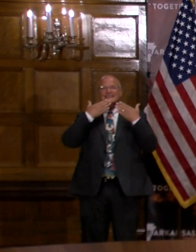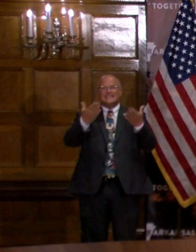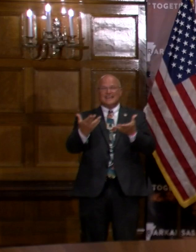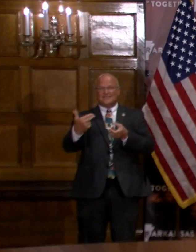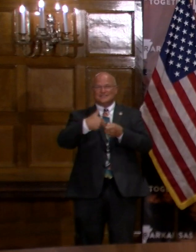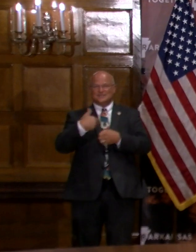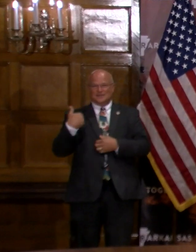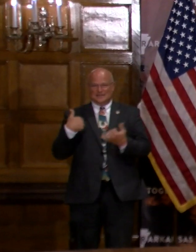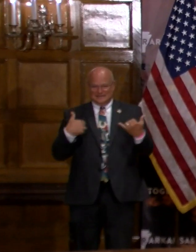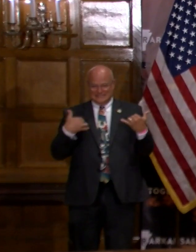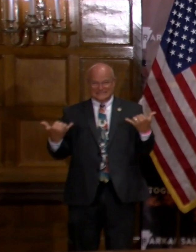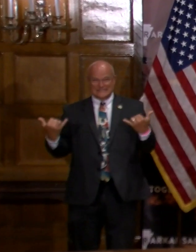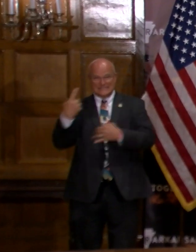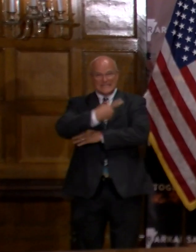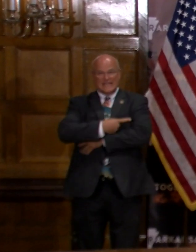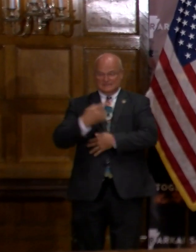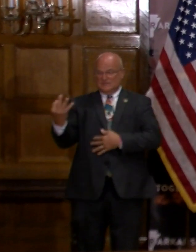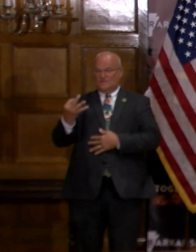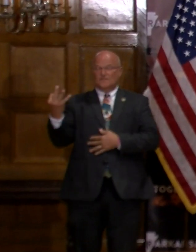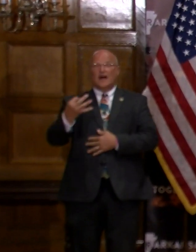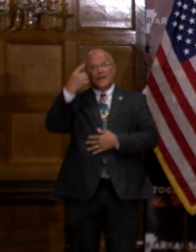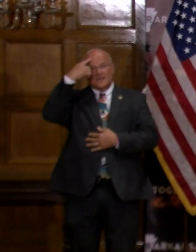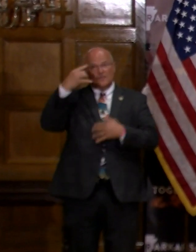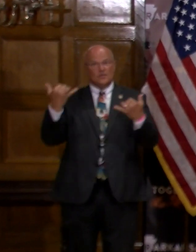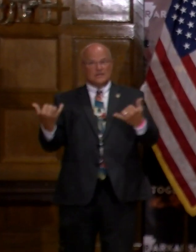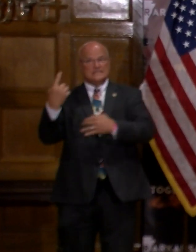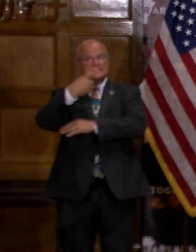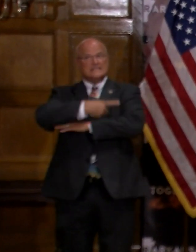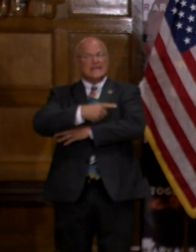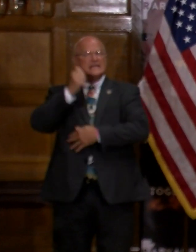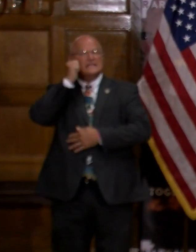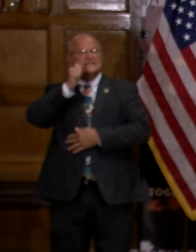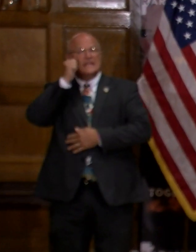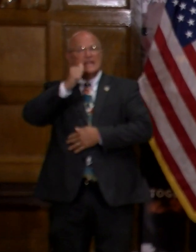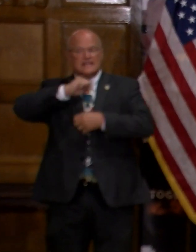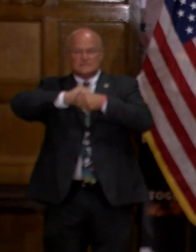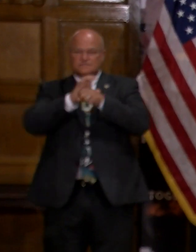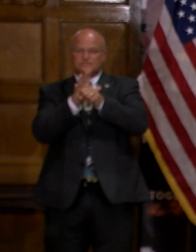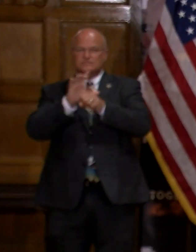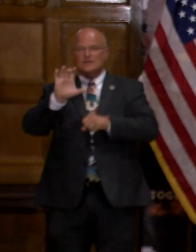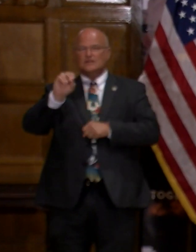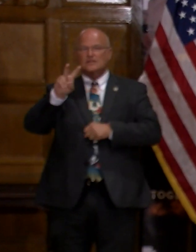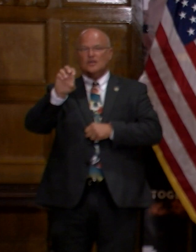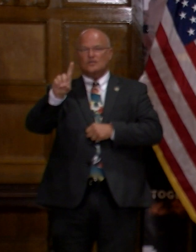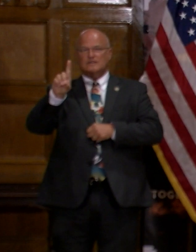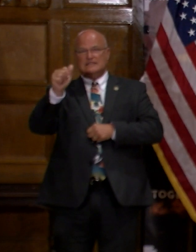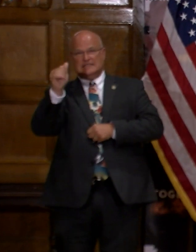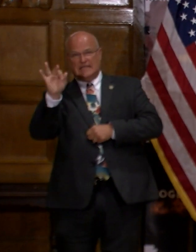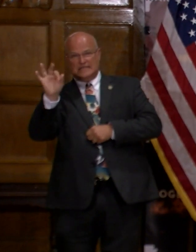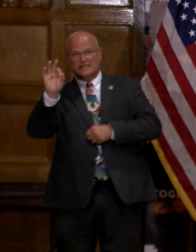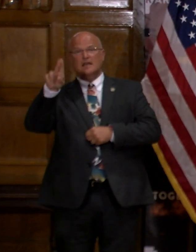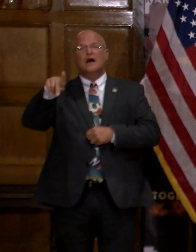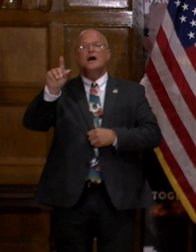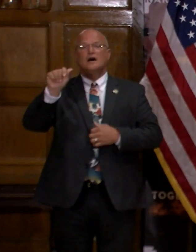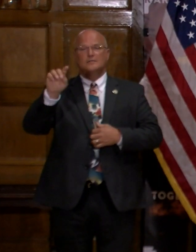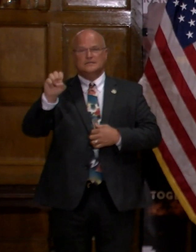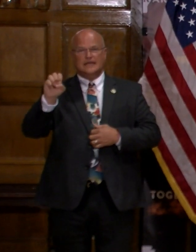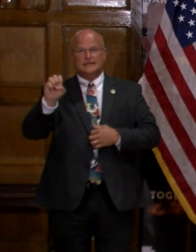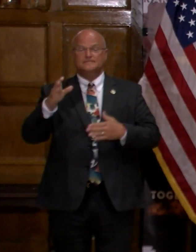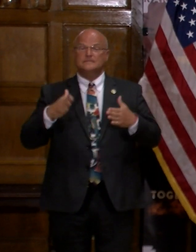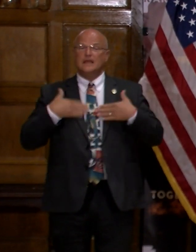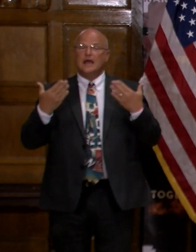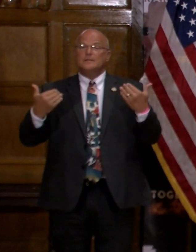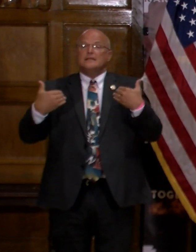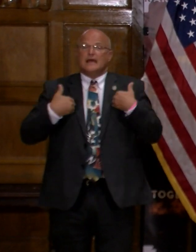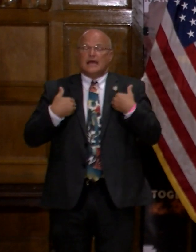Thank you for joining me on this Friday for today's daily COVID-19 update. I am pleased to be